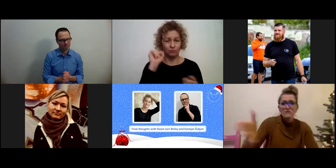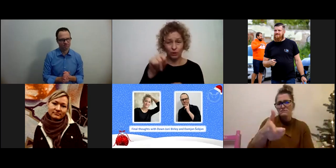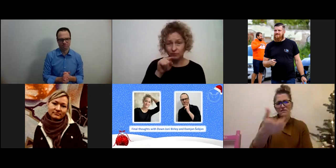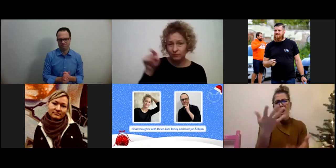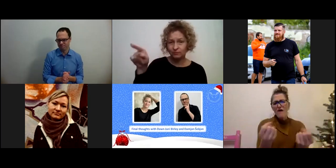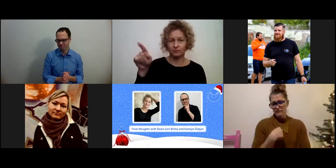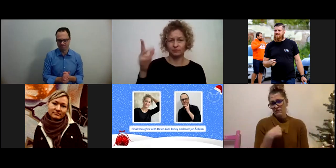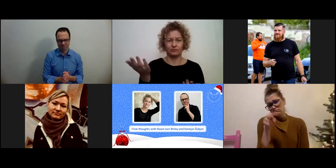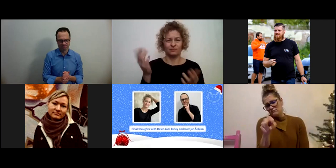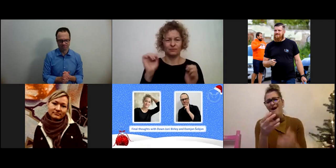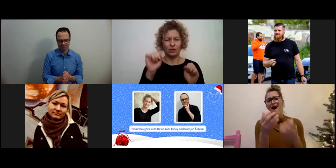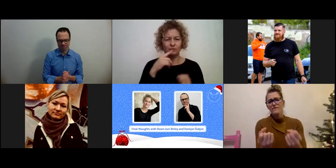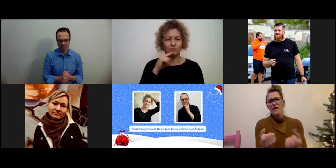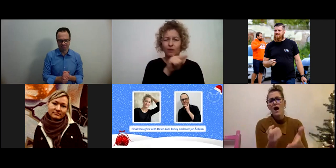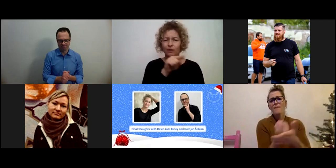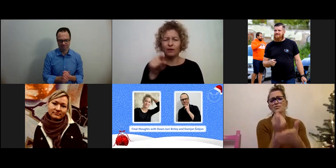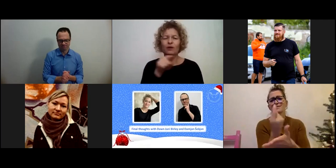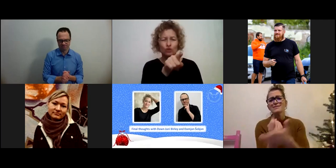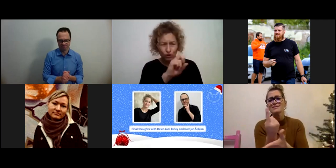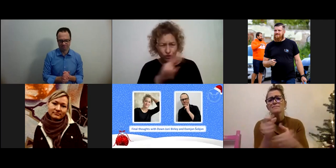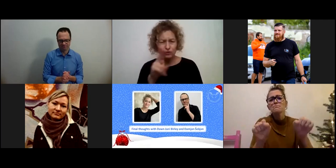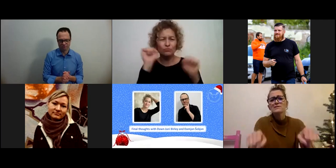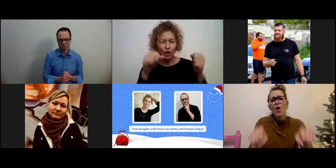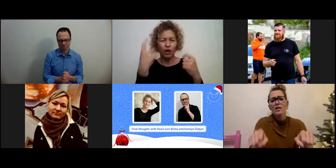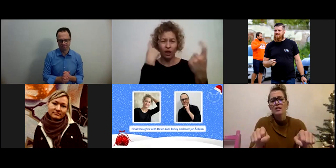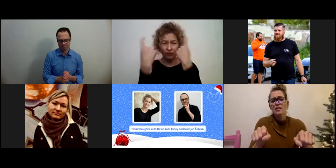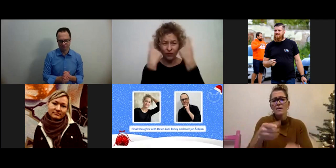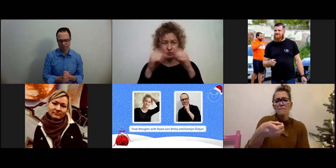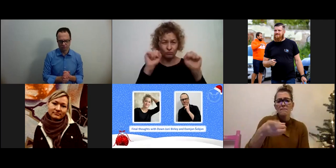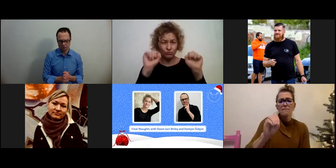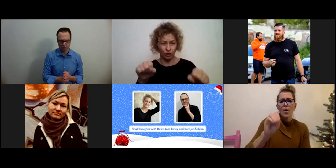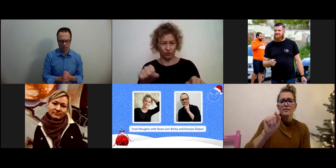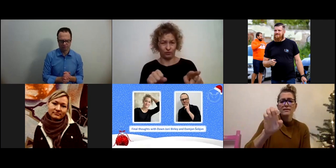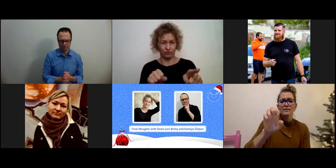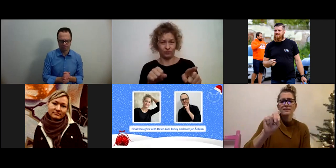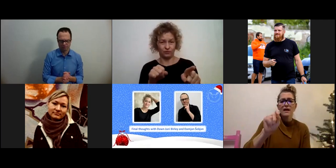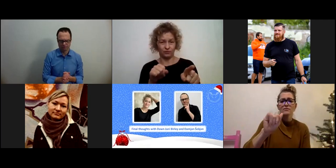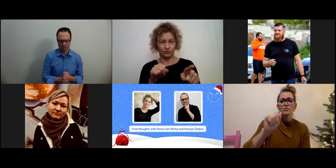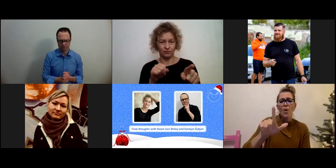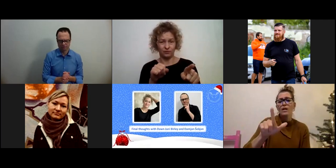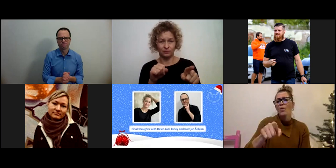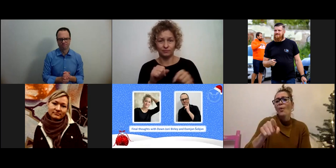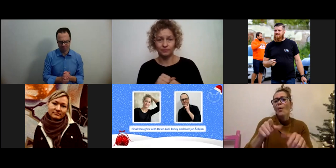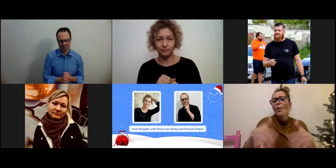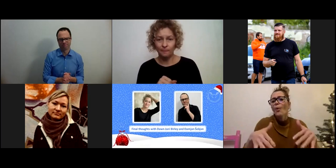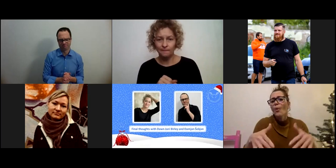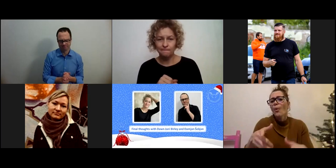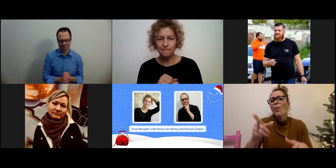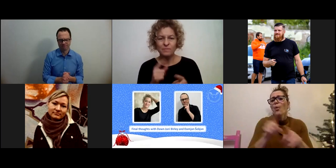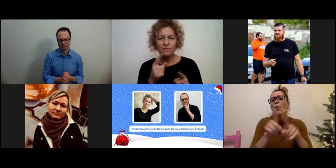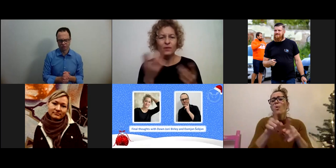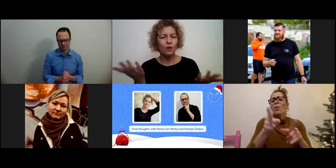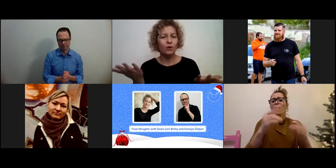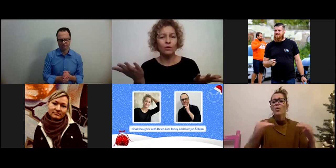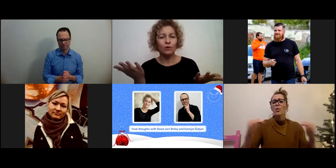You've gotten all of our attention. I'm sure there's an EU project opportunity here. I'm sure there are many opportunities. There's a lot of potential